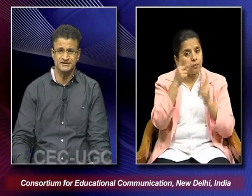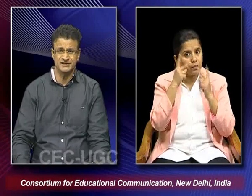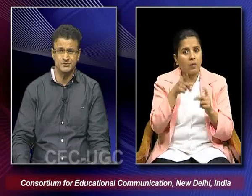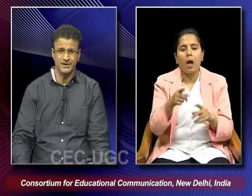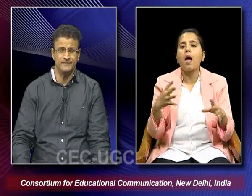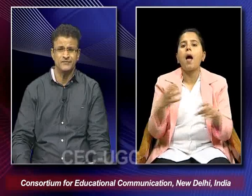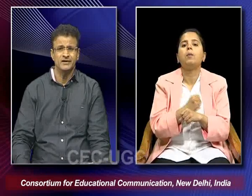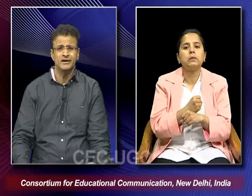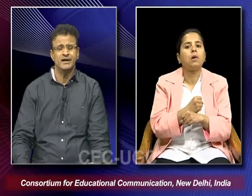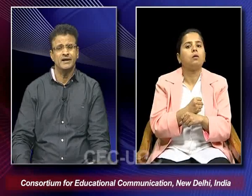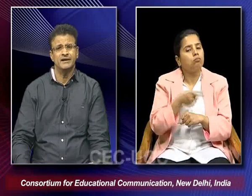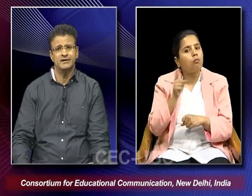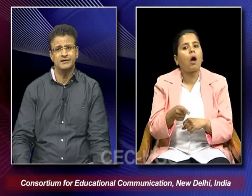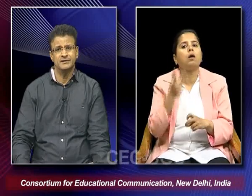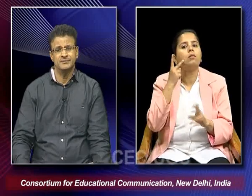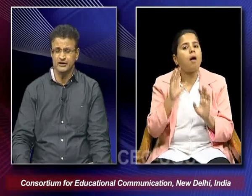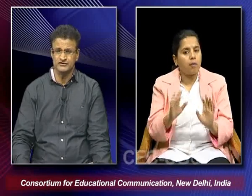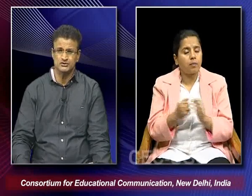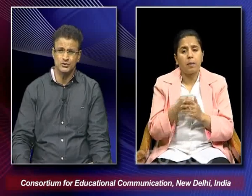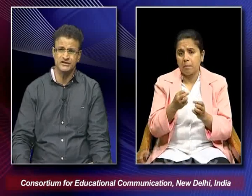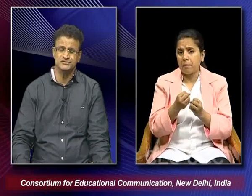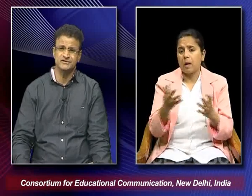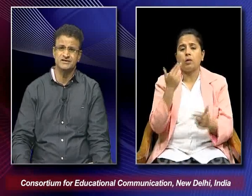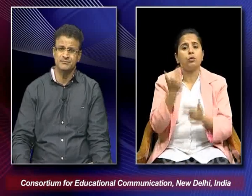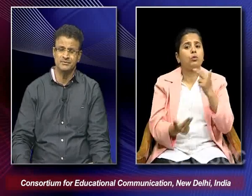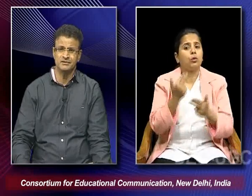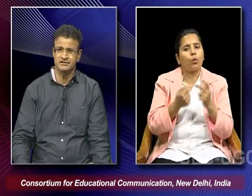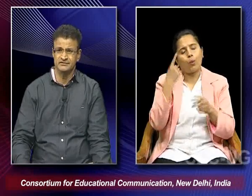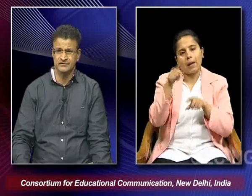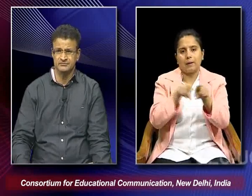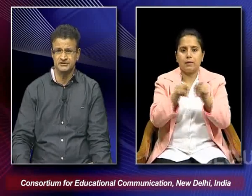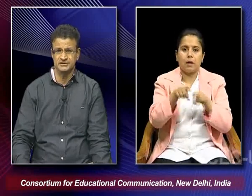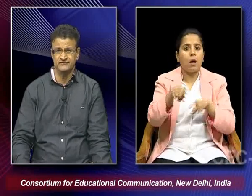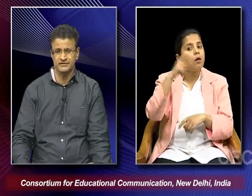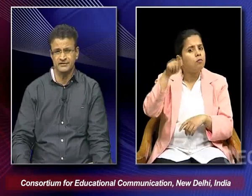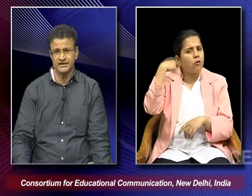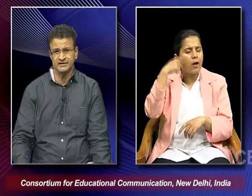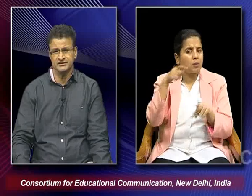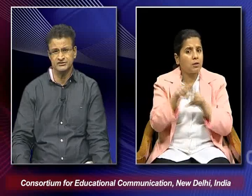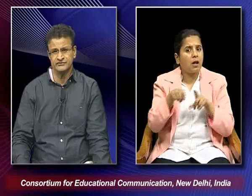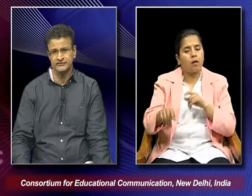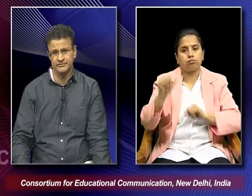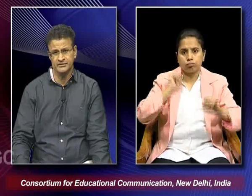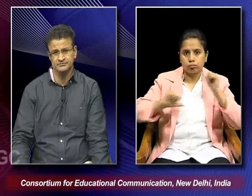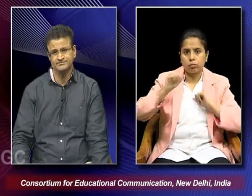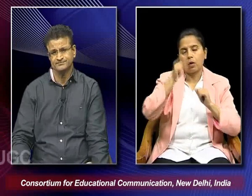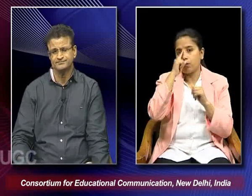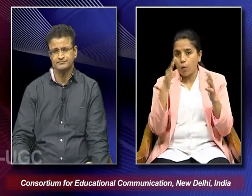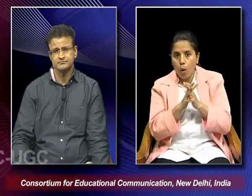absent as well. And many of the stories, for example, in the films, if the characters or the